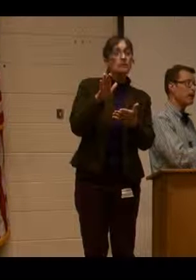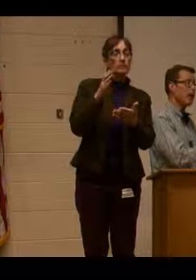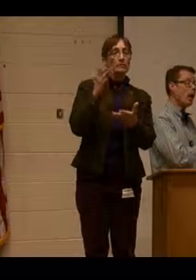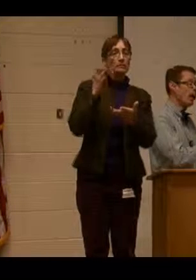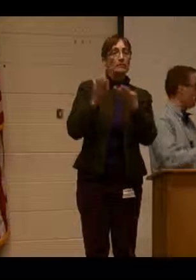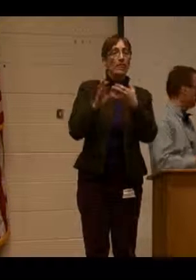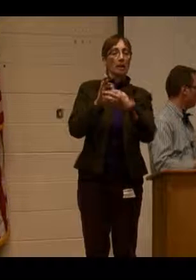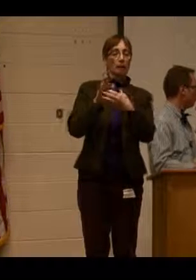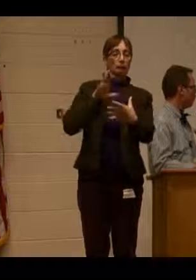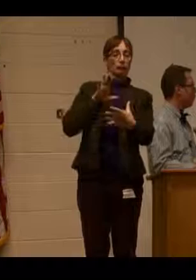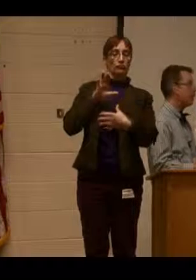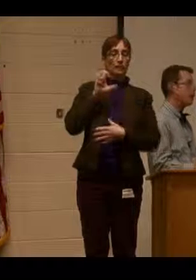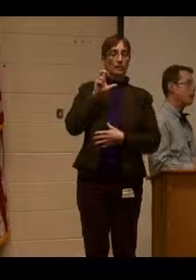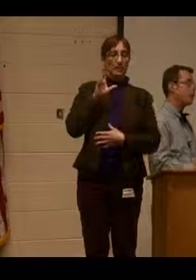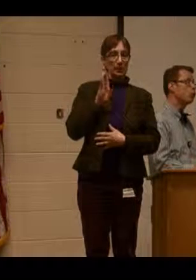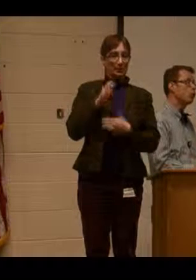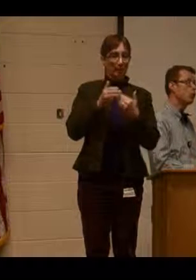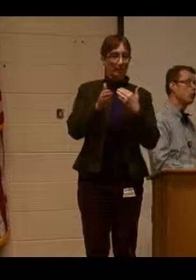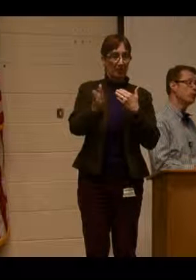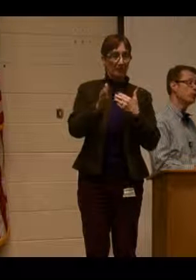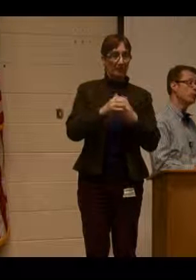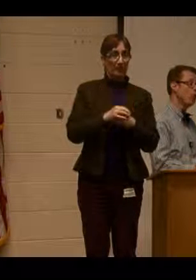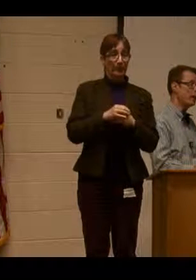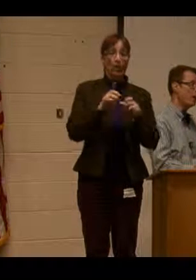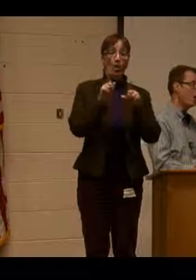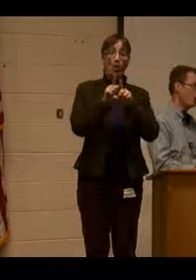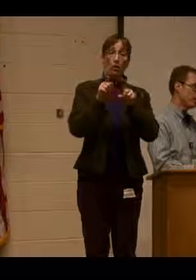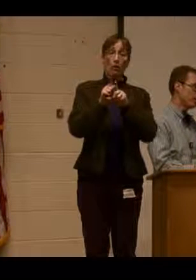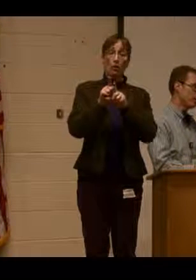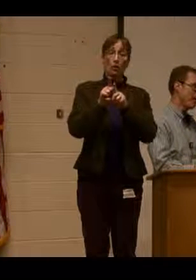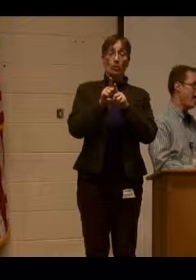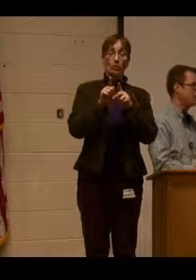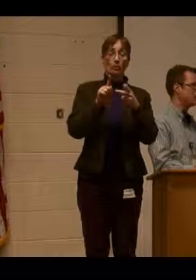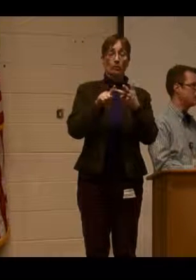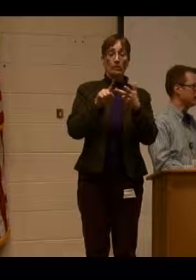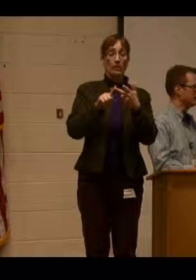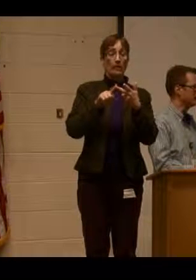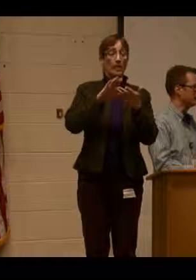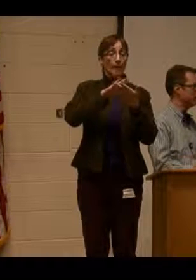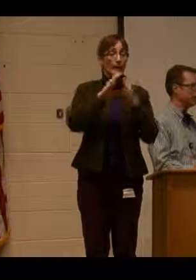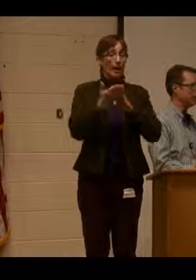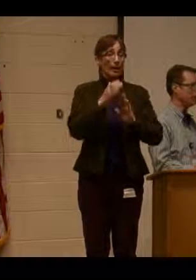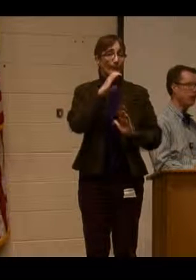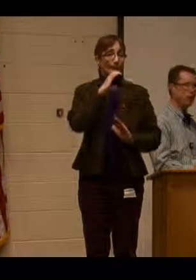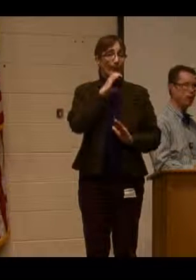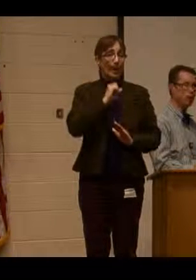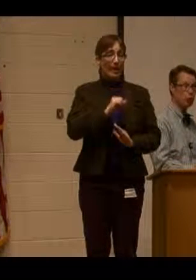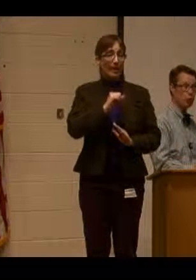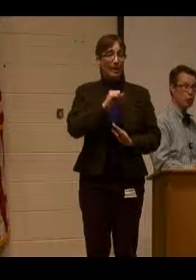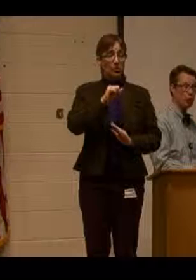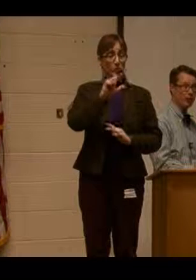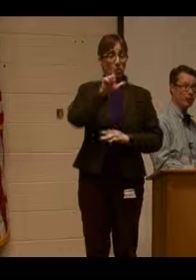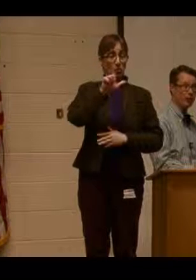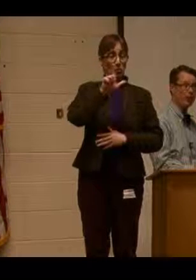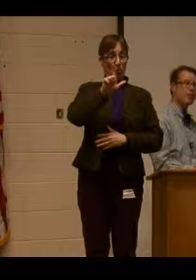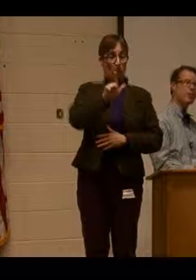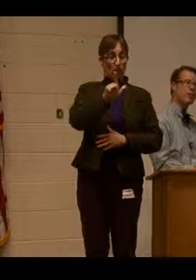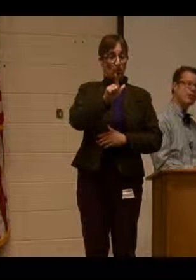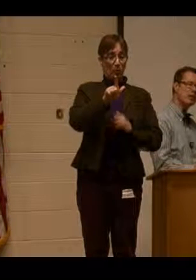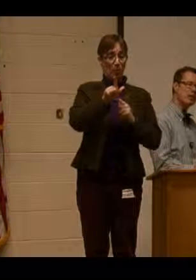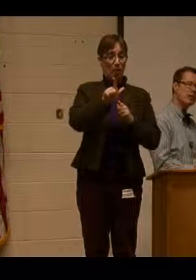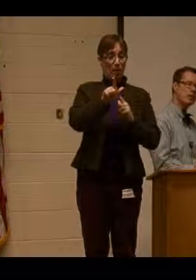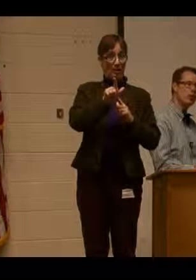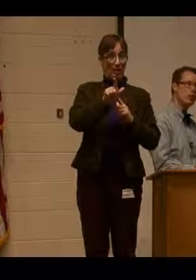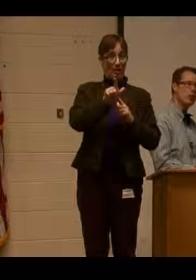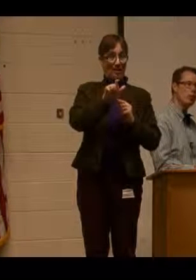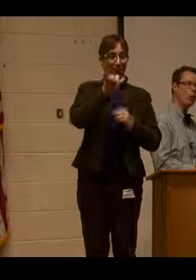anyone who turns 21 has to be exited from transition. the semester they turn 21. So